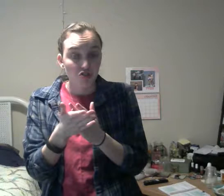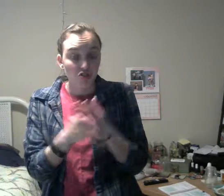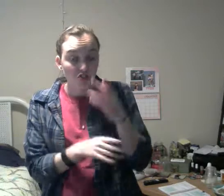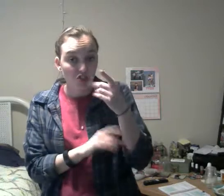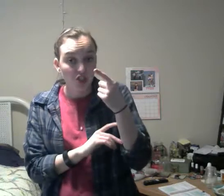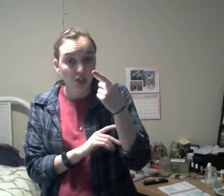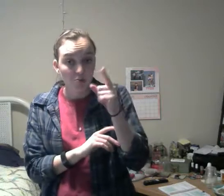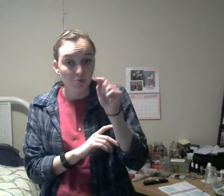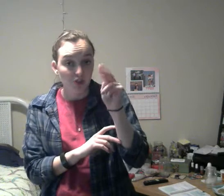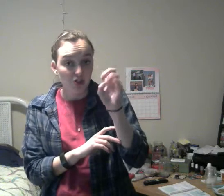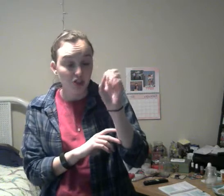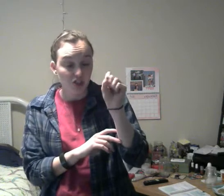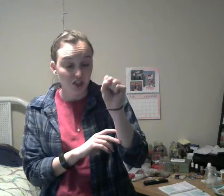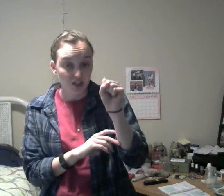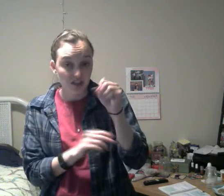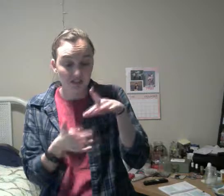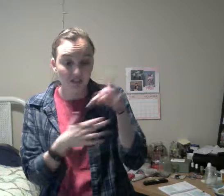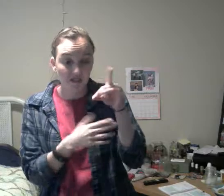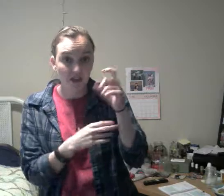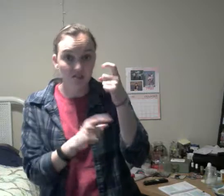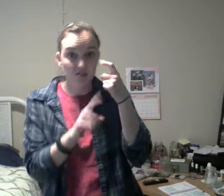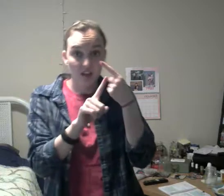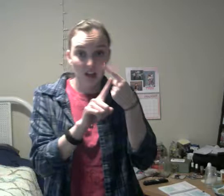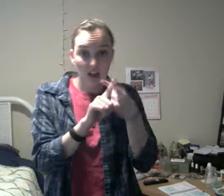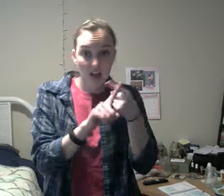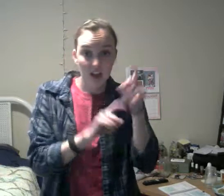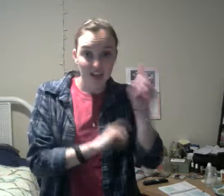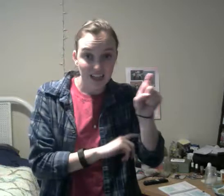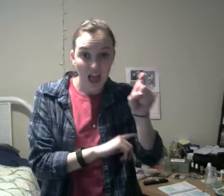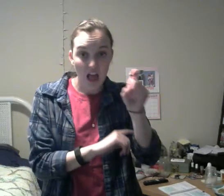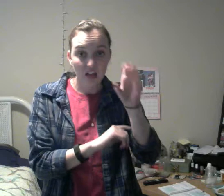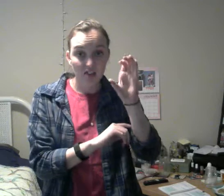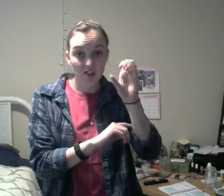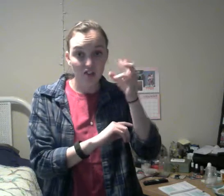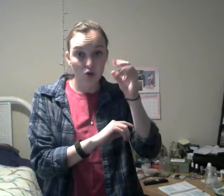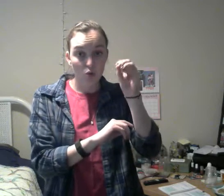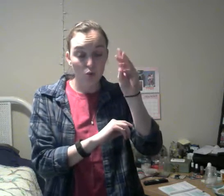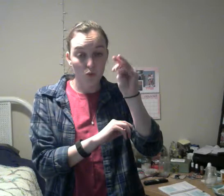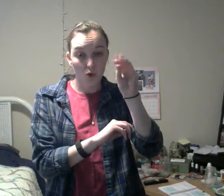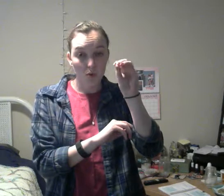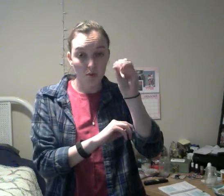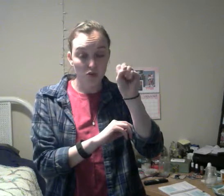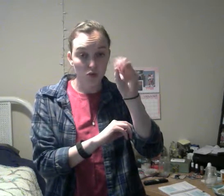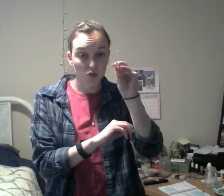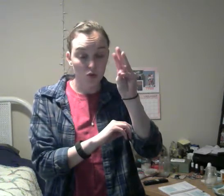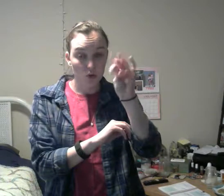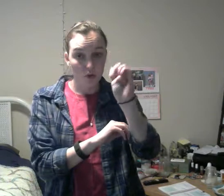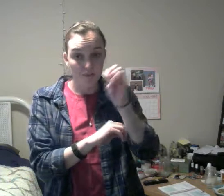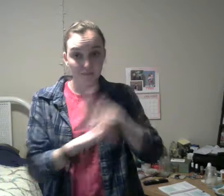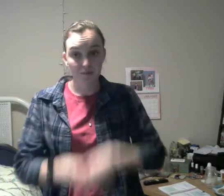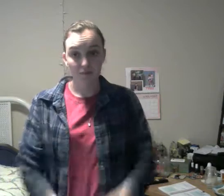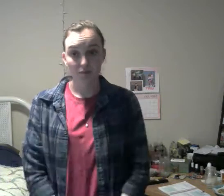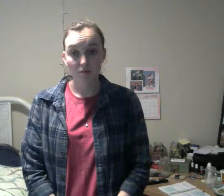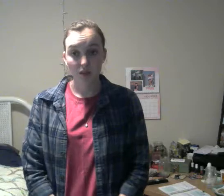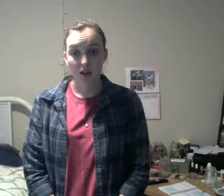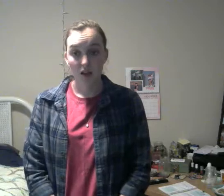chromosome, and as a result of that, you can't do a standard Punnett square. You have to have a Punnett square where we actually include the sex chromosomes. So